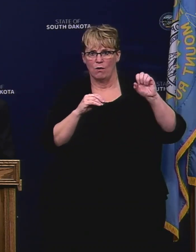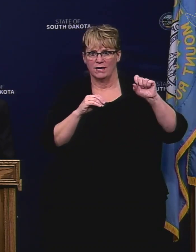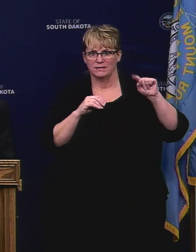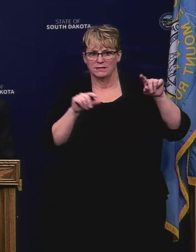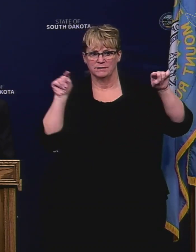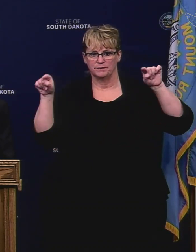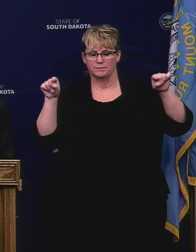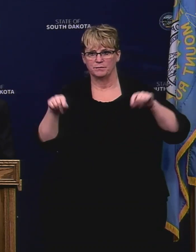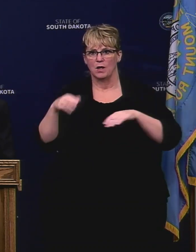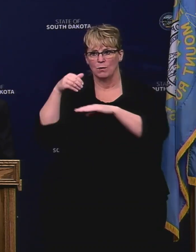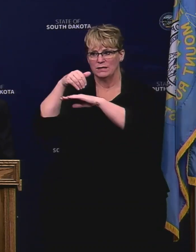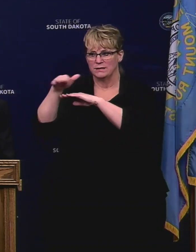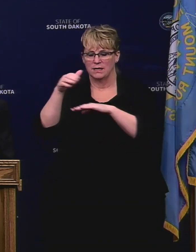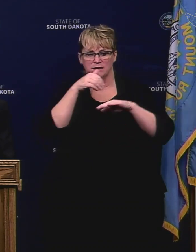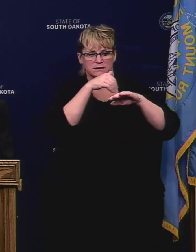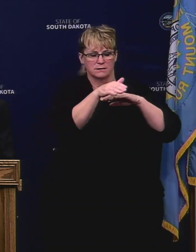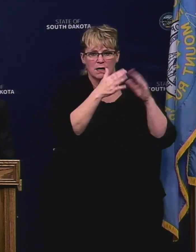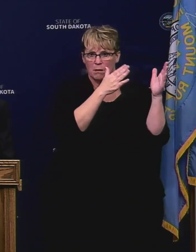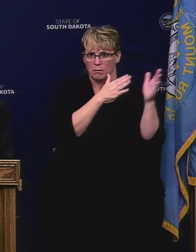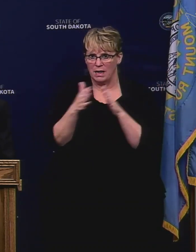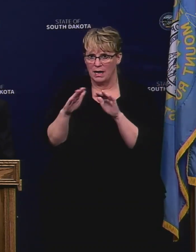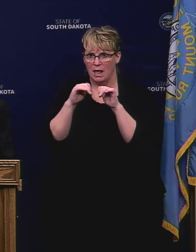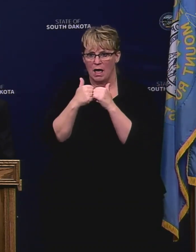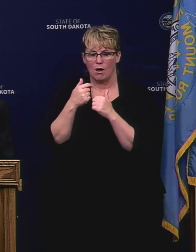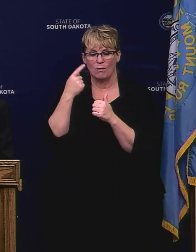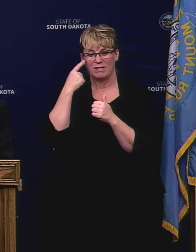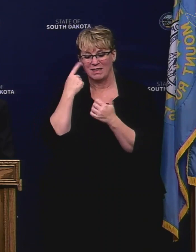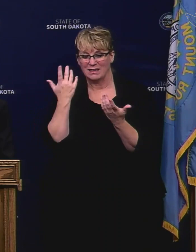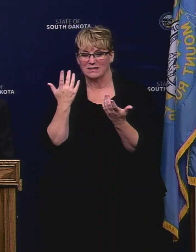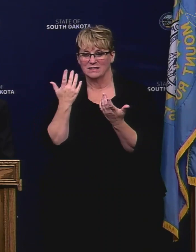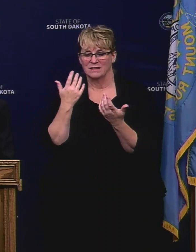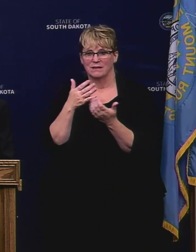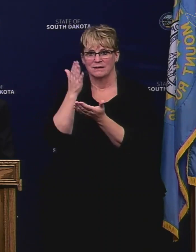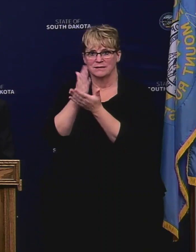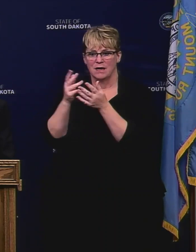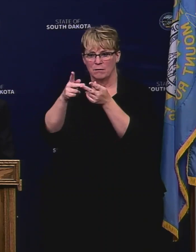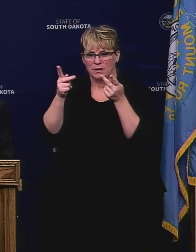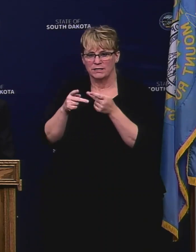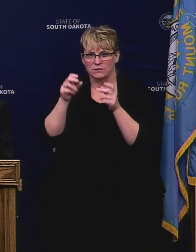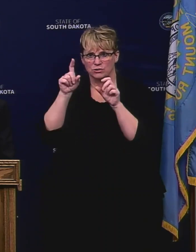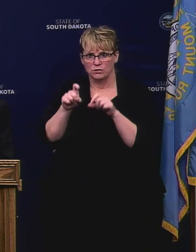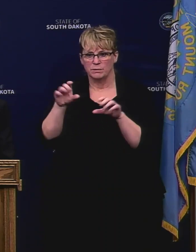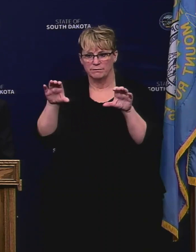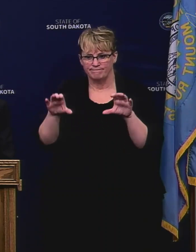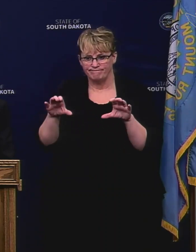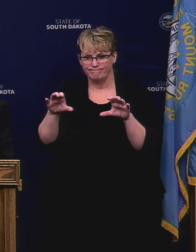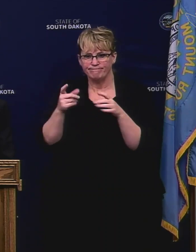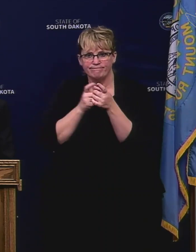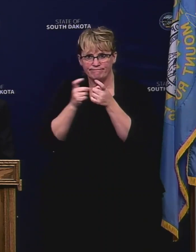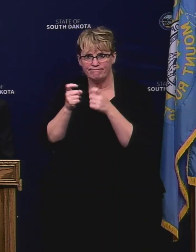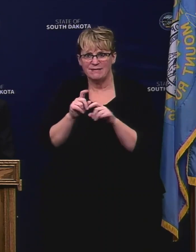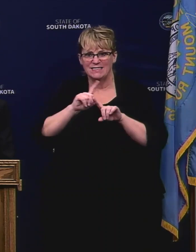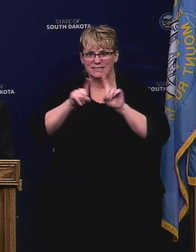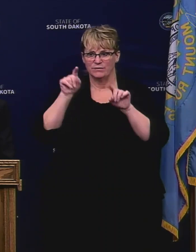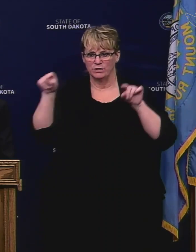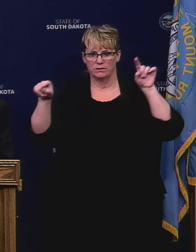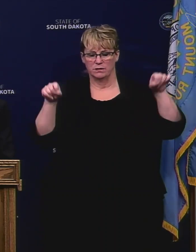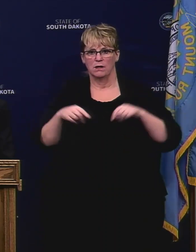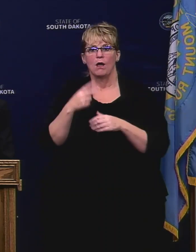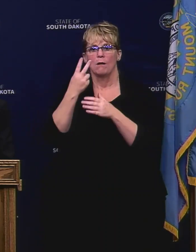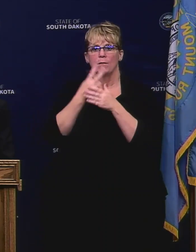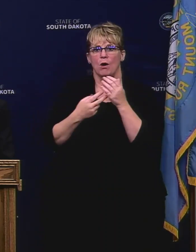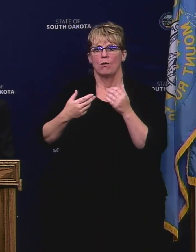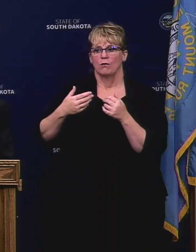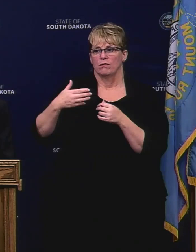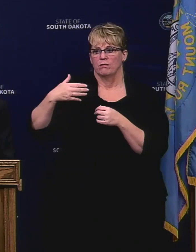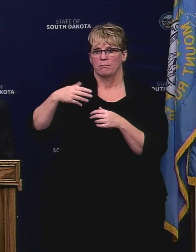have sent them a plan for how we think the checkpoints could be facilitated in different locations. And both the